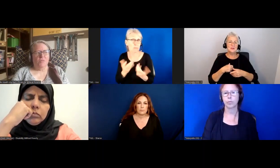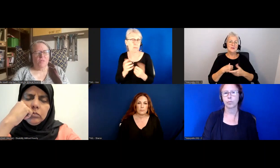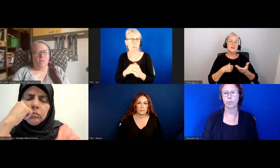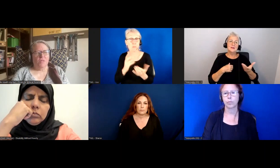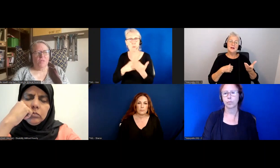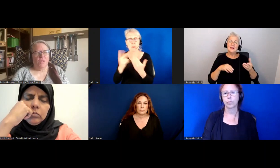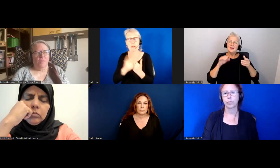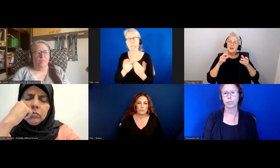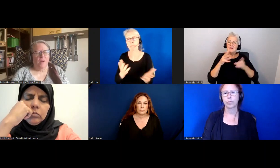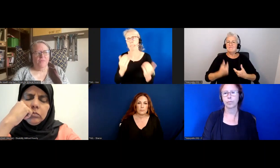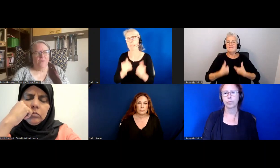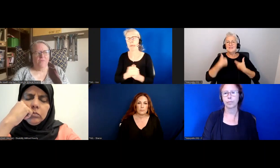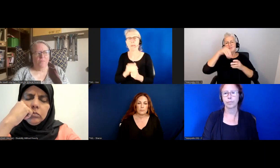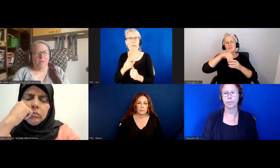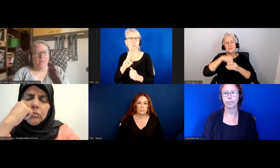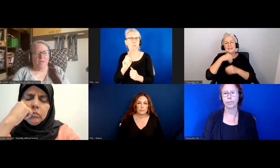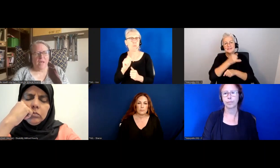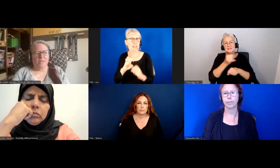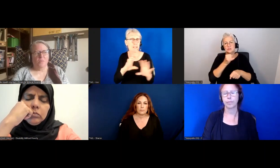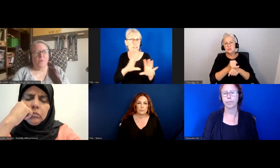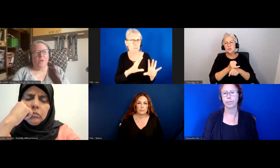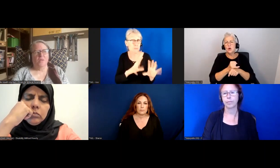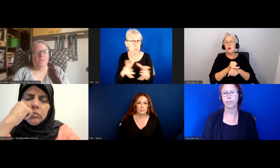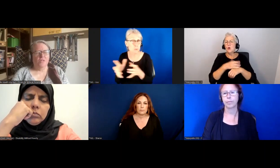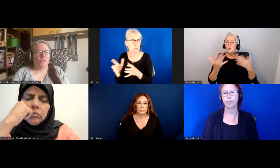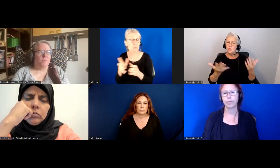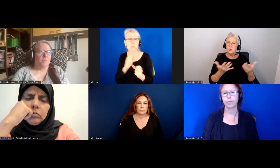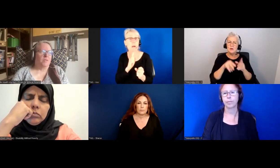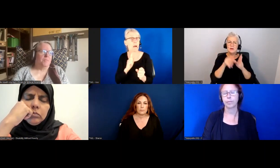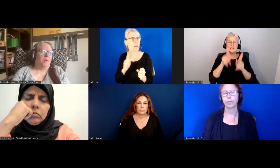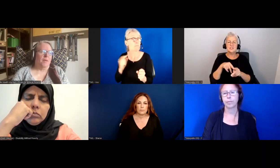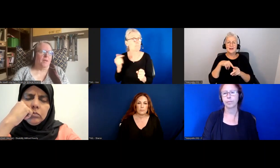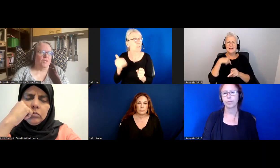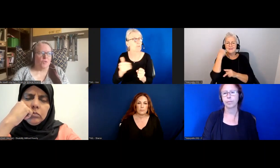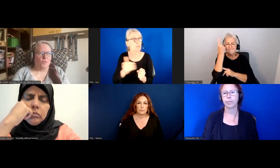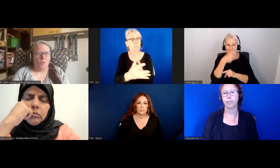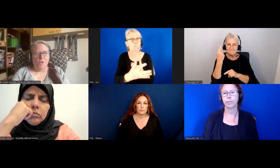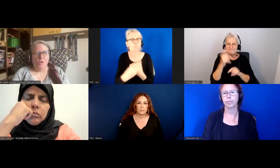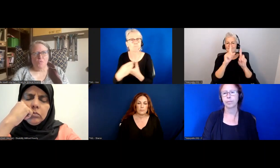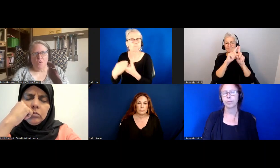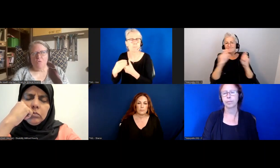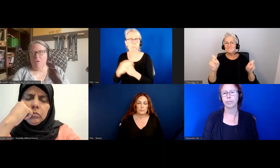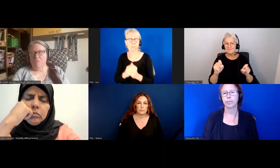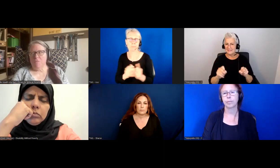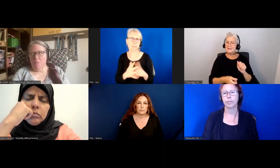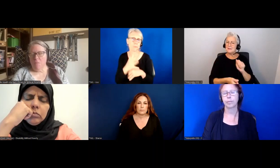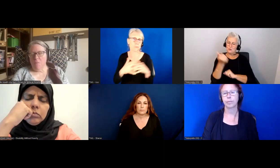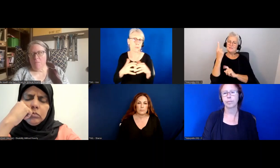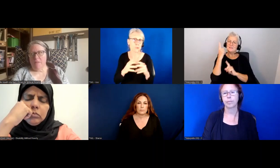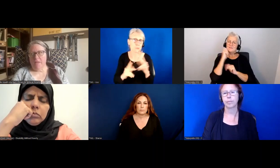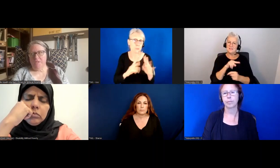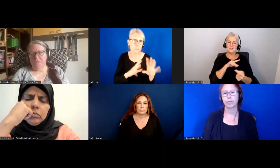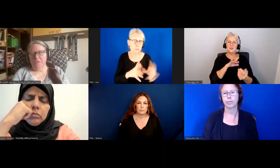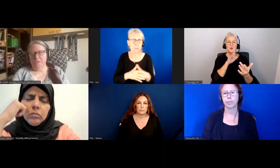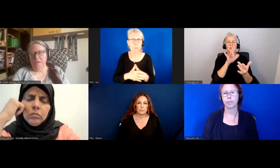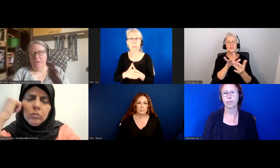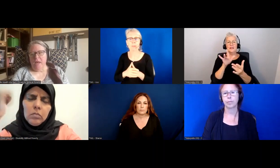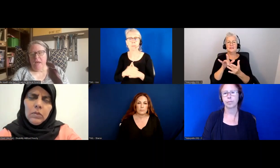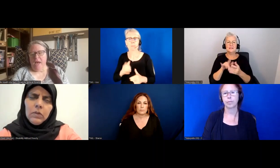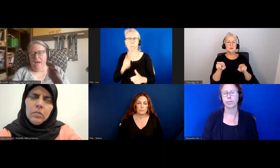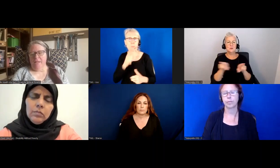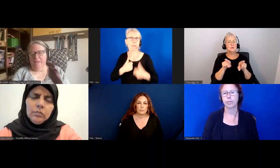racialized groups that haven't been connected with, indigenous populations, rural and remote